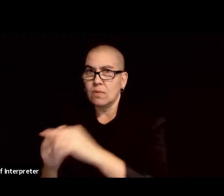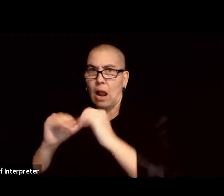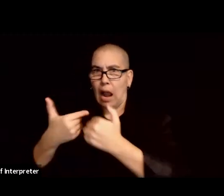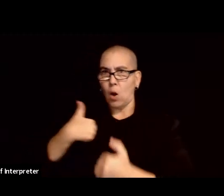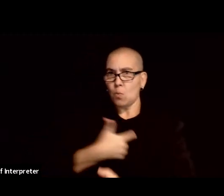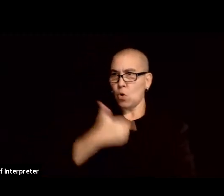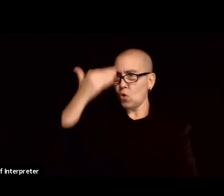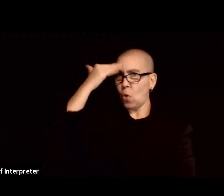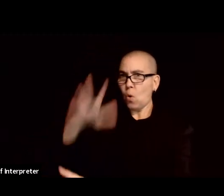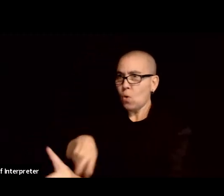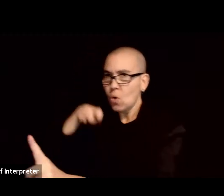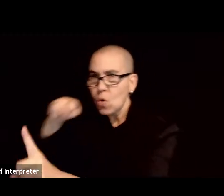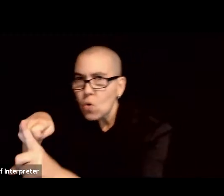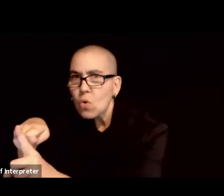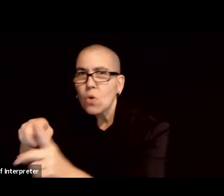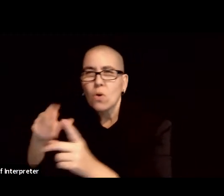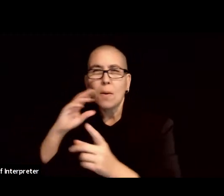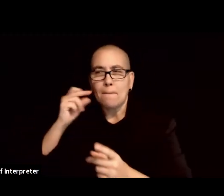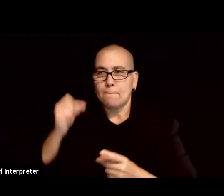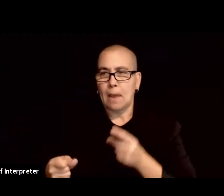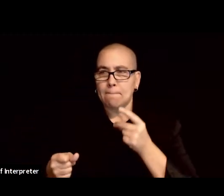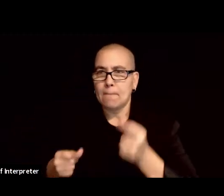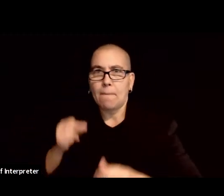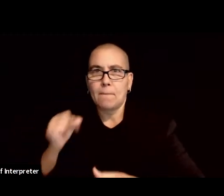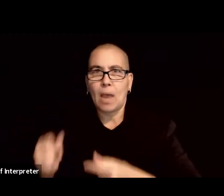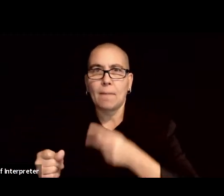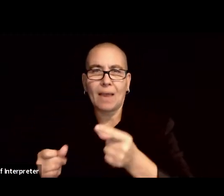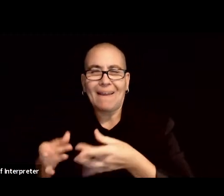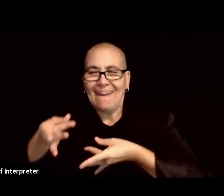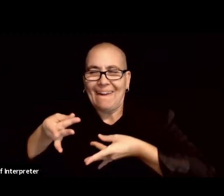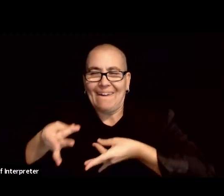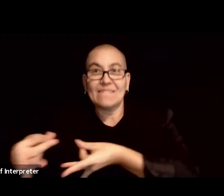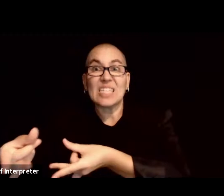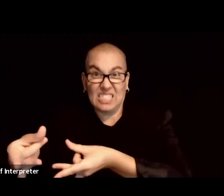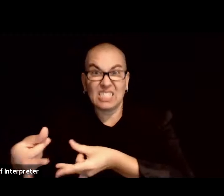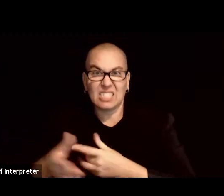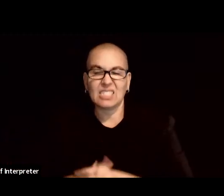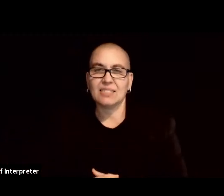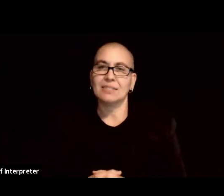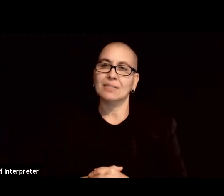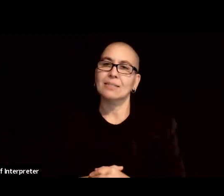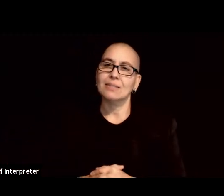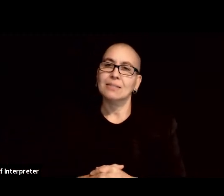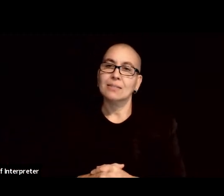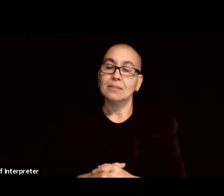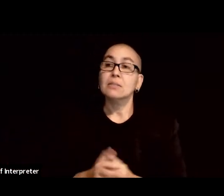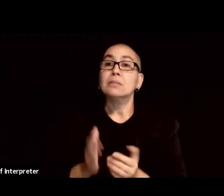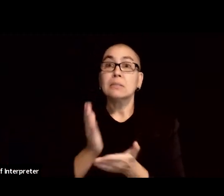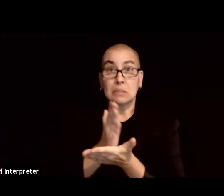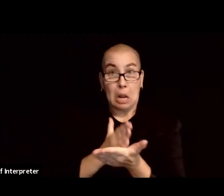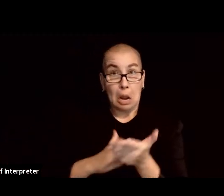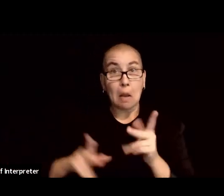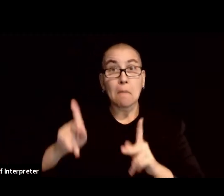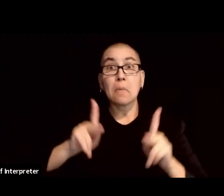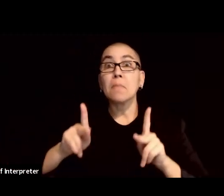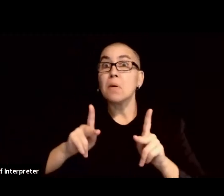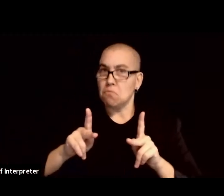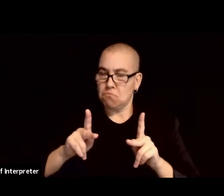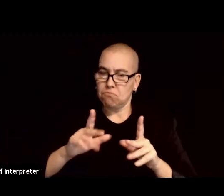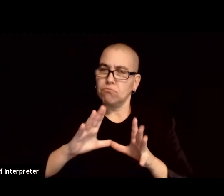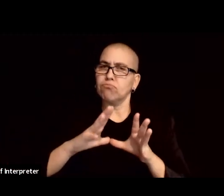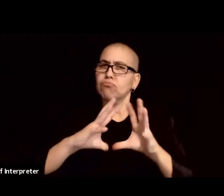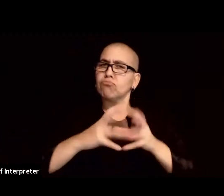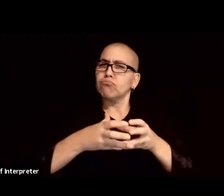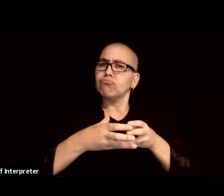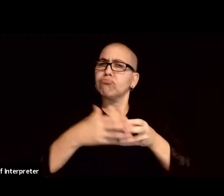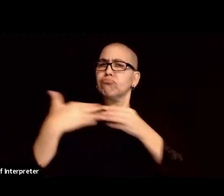in addition to the individuals who are doing case investigation and the contact tracing, we have long-term care teams, we have correctional